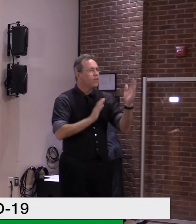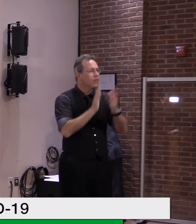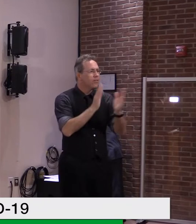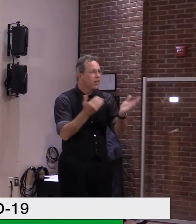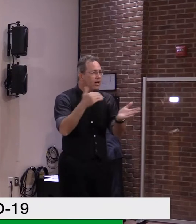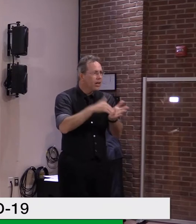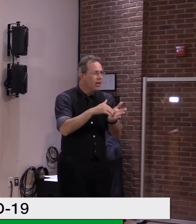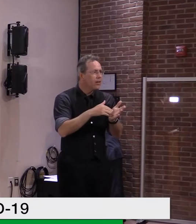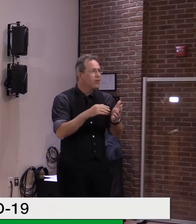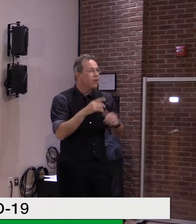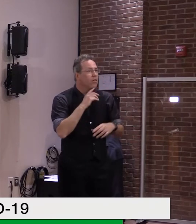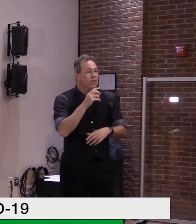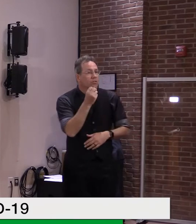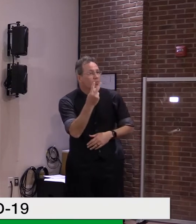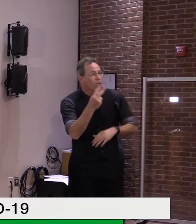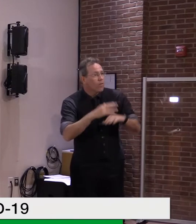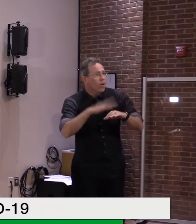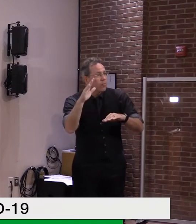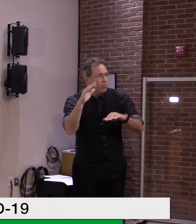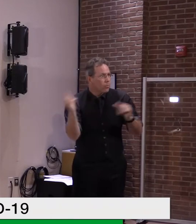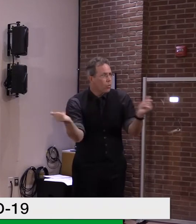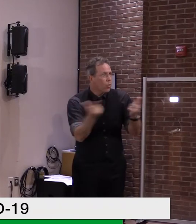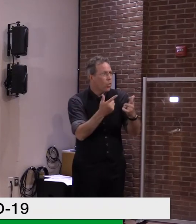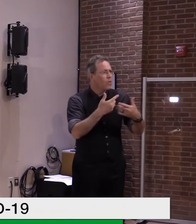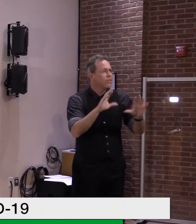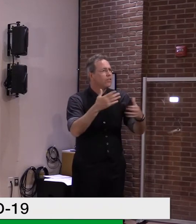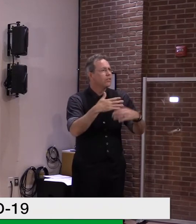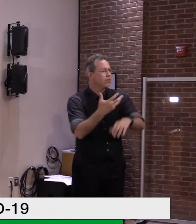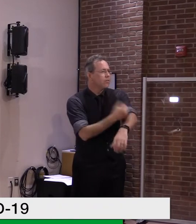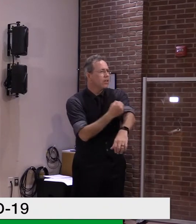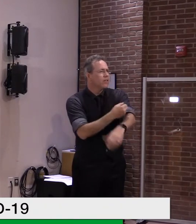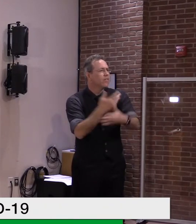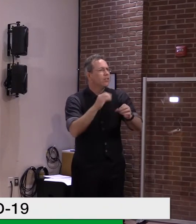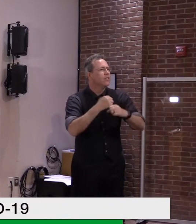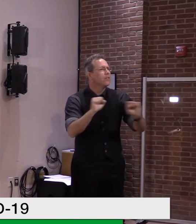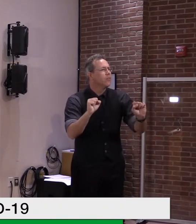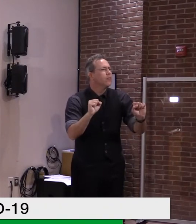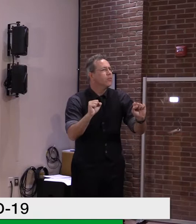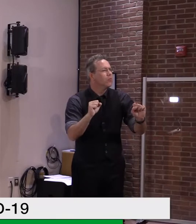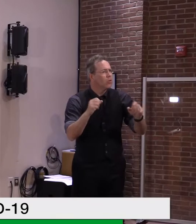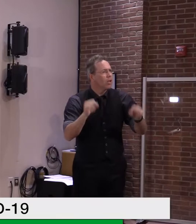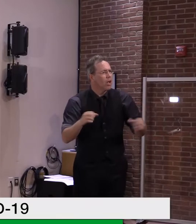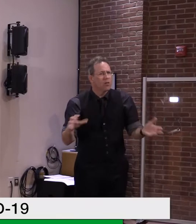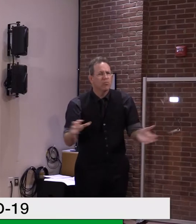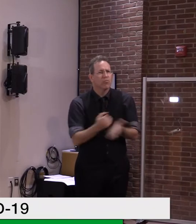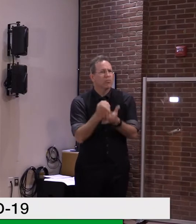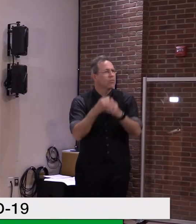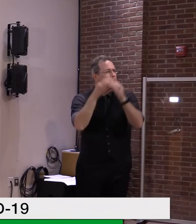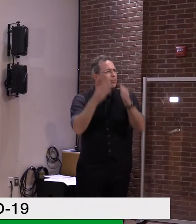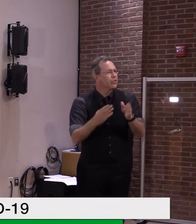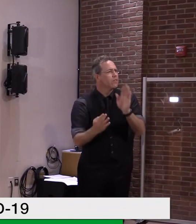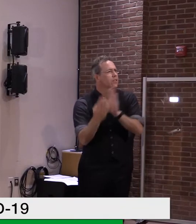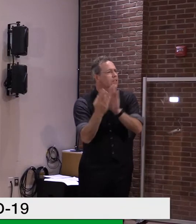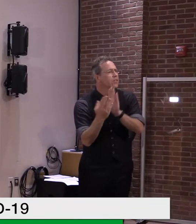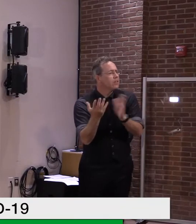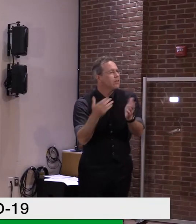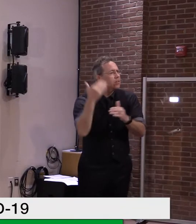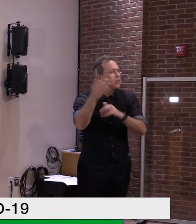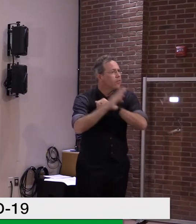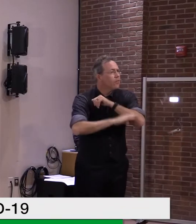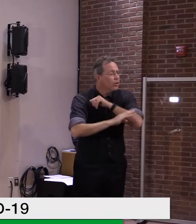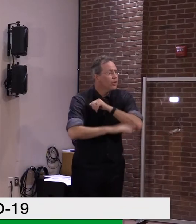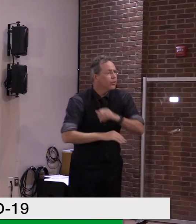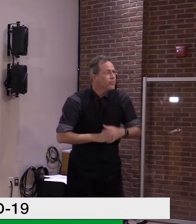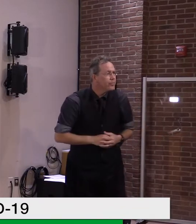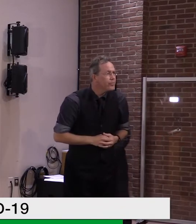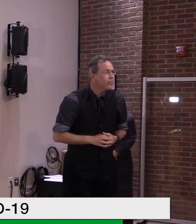high a vaccination rate as possible. And we're seeing the impact of that even now where our 12-year-olds could